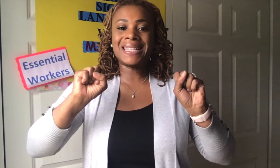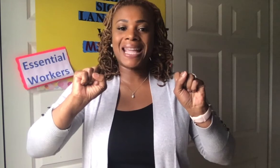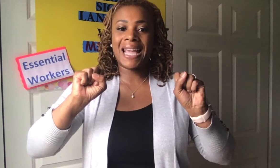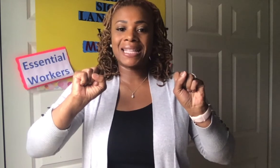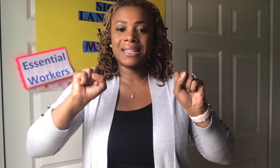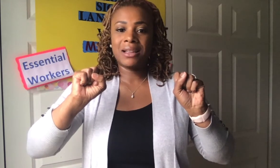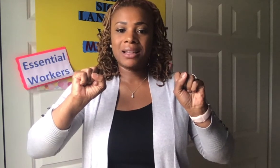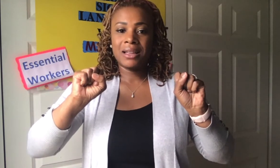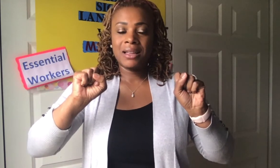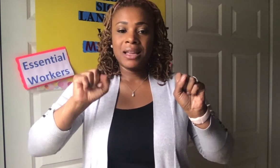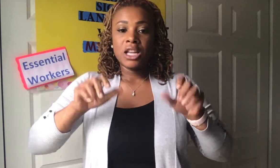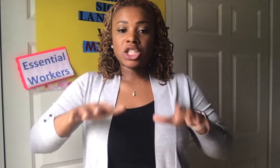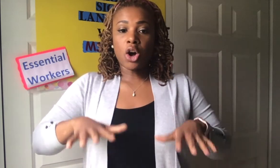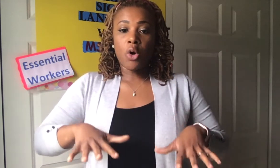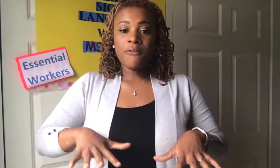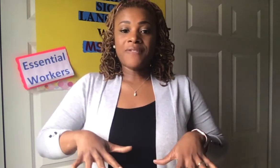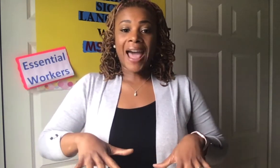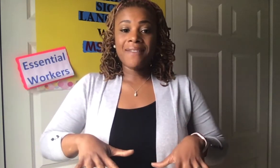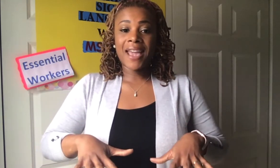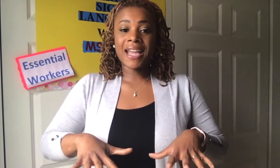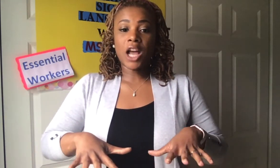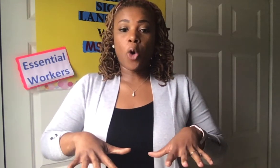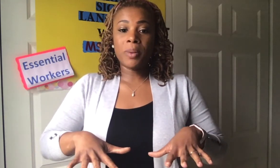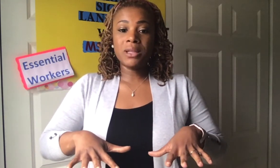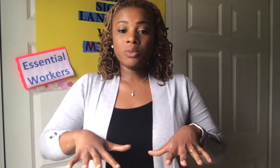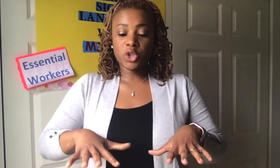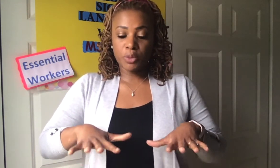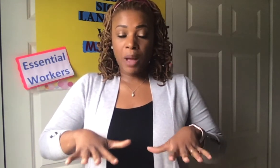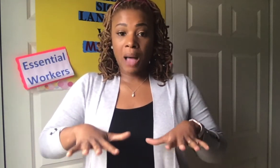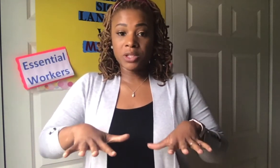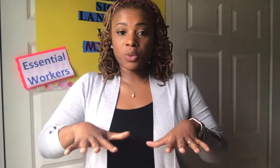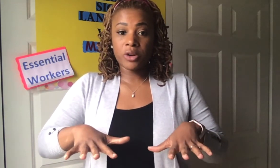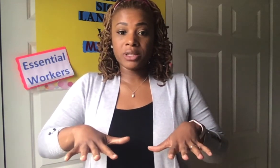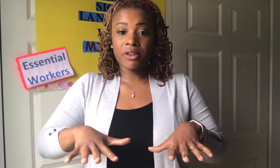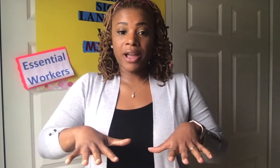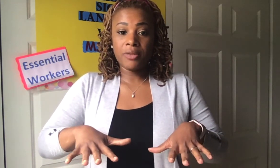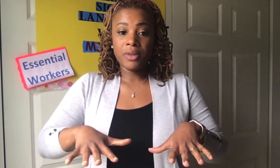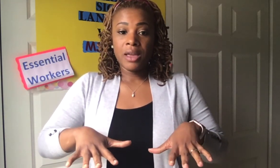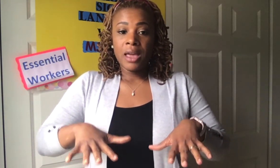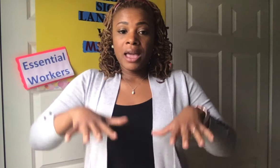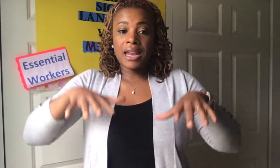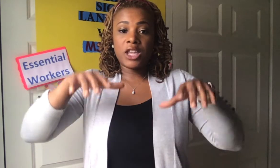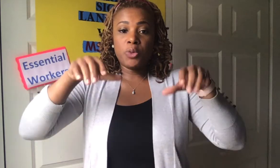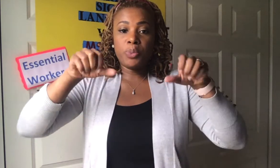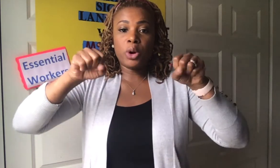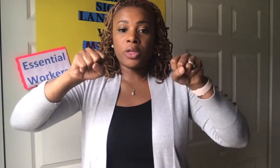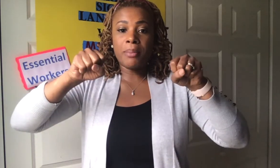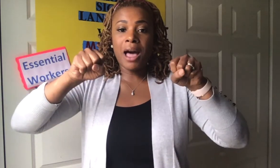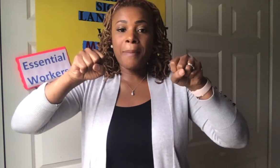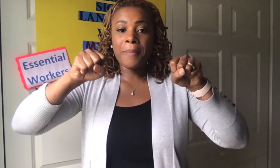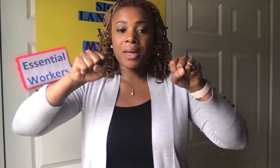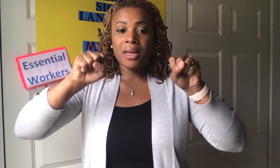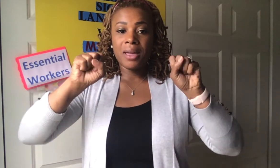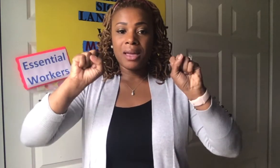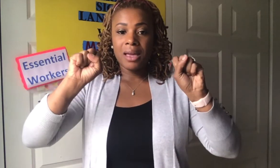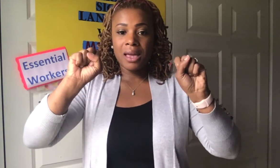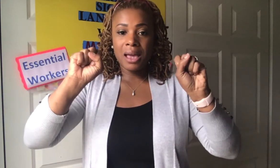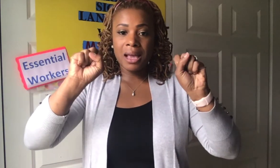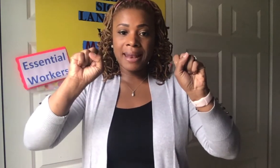hand. So 5 hand open with your palms towards the ground. and then you pull them up, and now it's